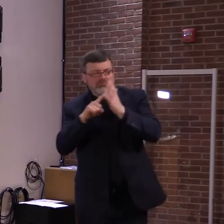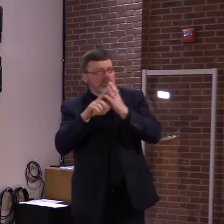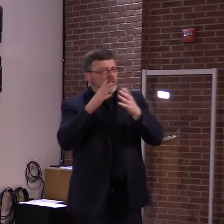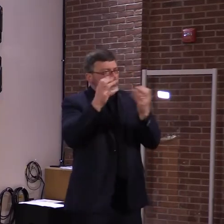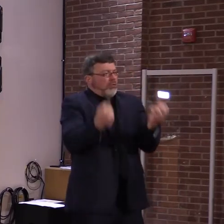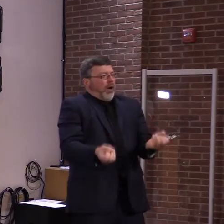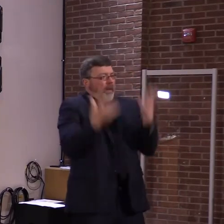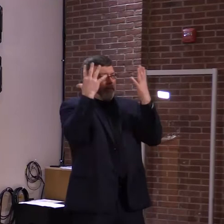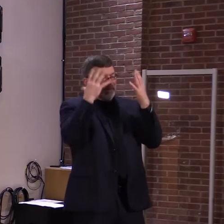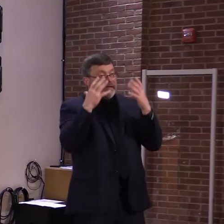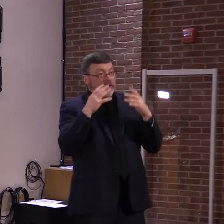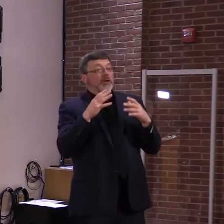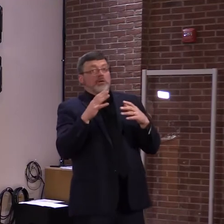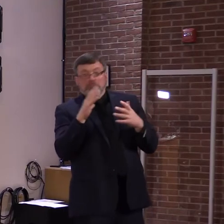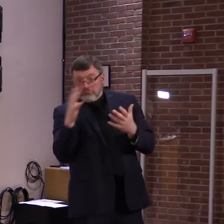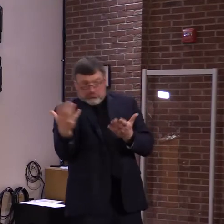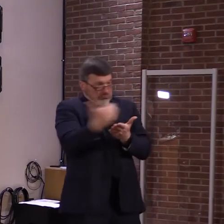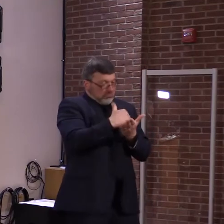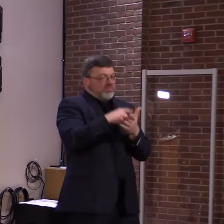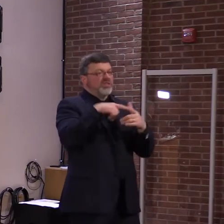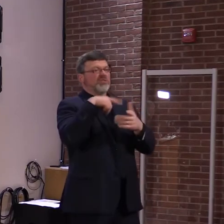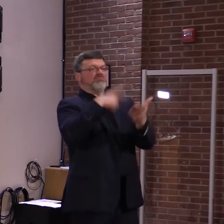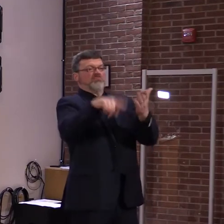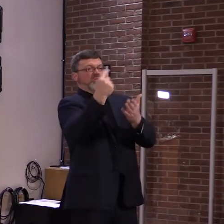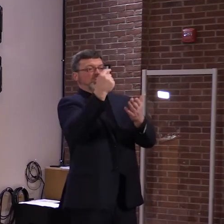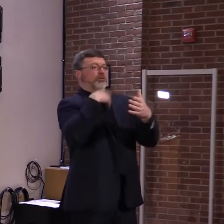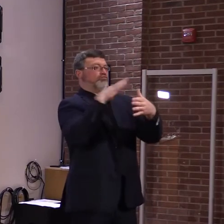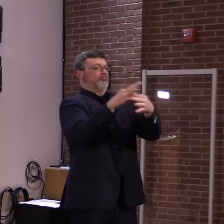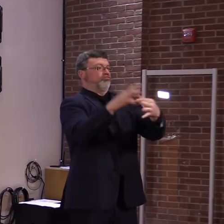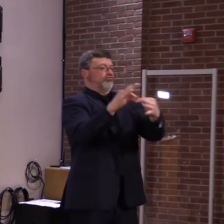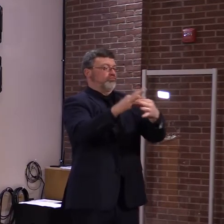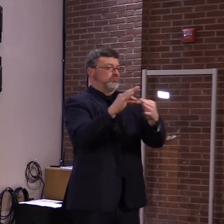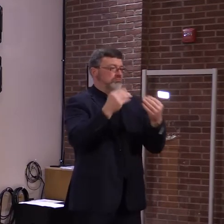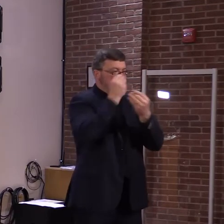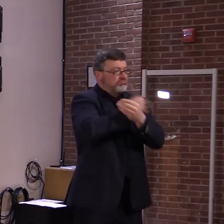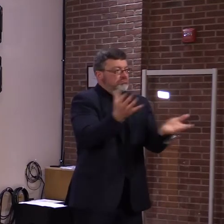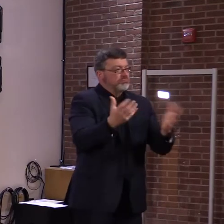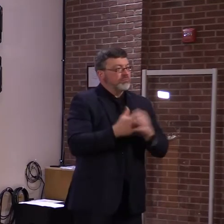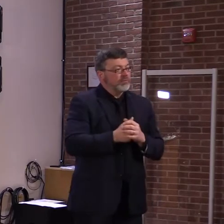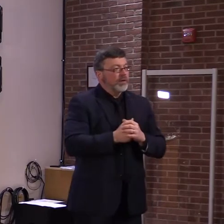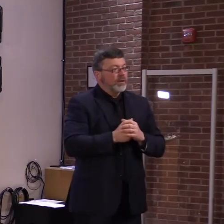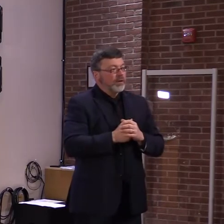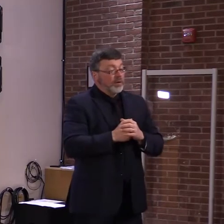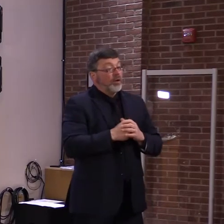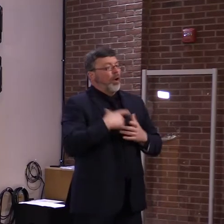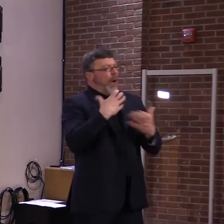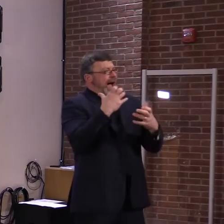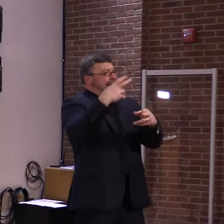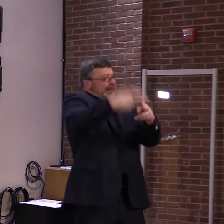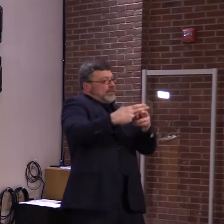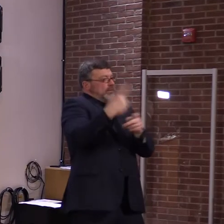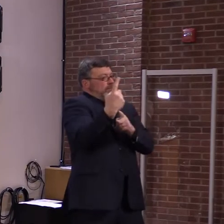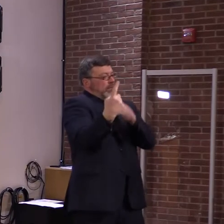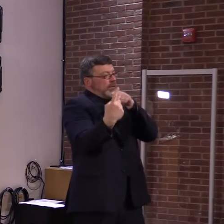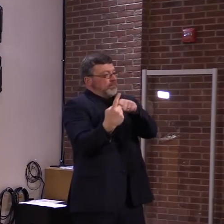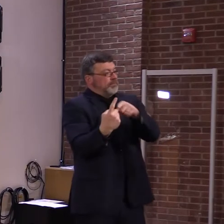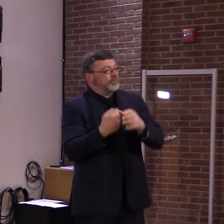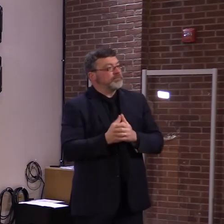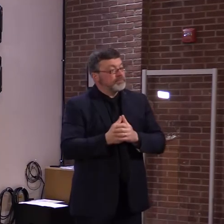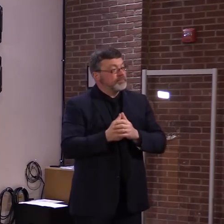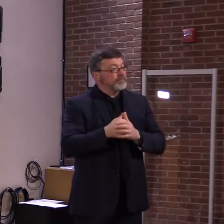how those university clinics are doing. I do want to say this, because those aren't